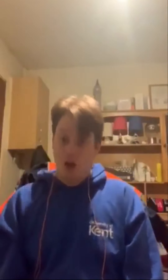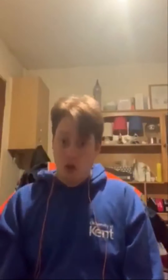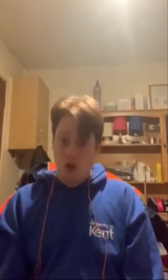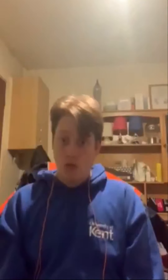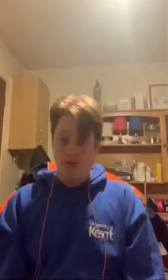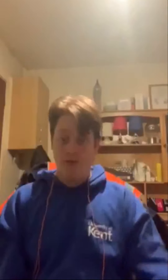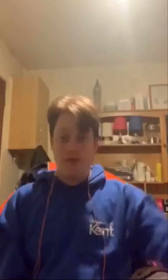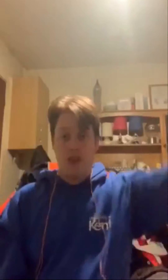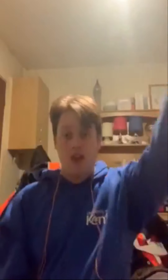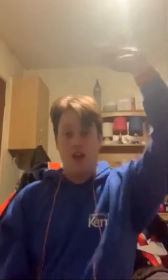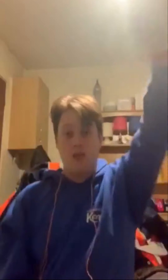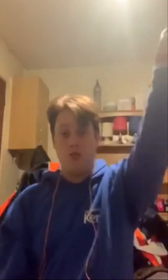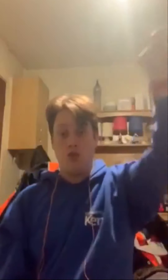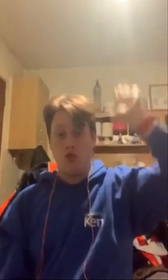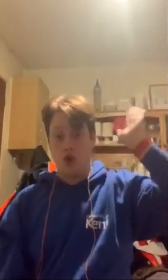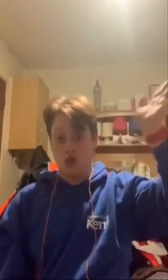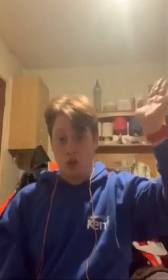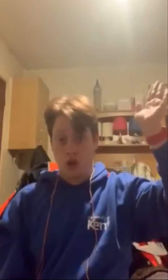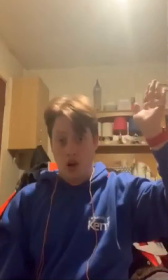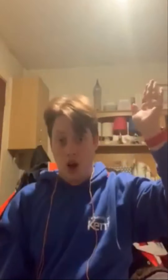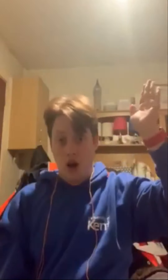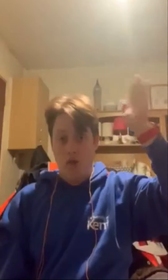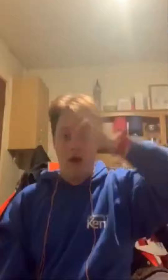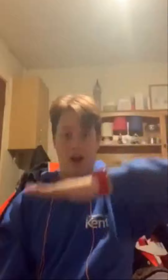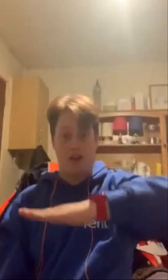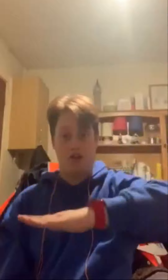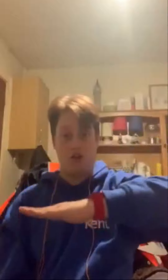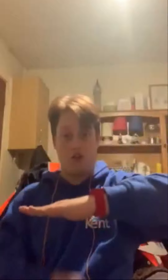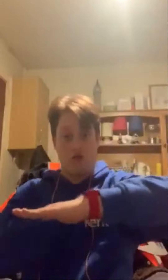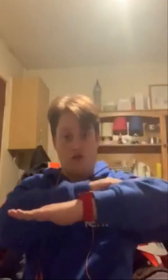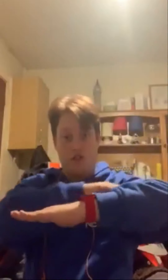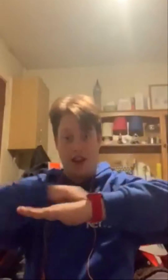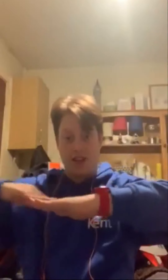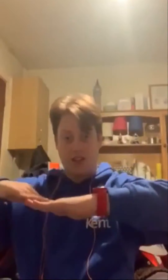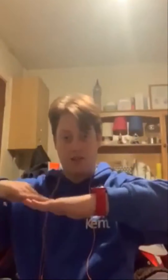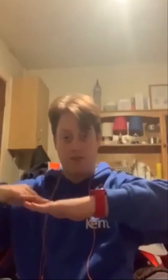Ecuador is put your non-dominant arm flat,